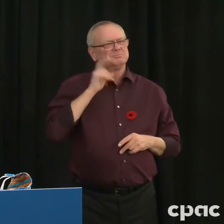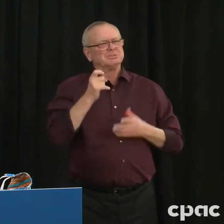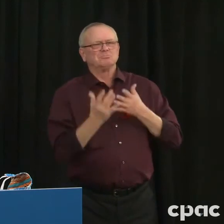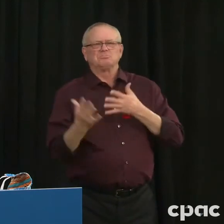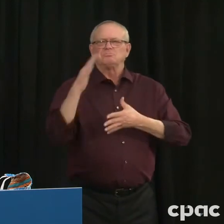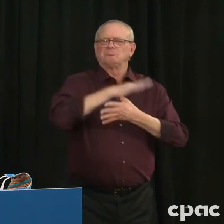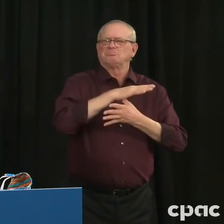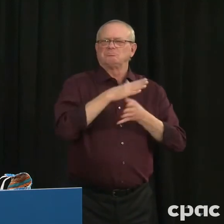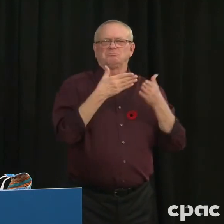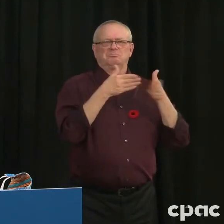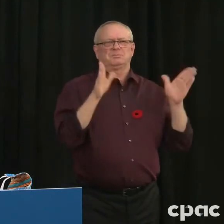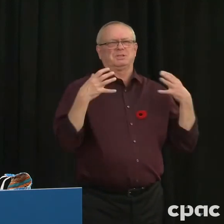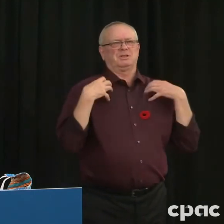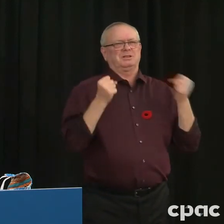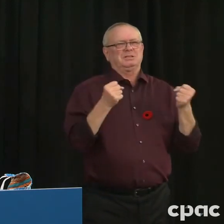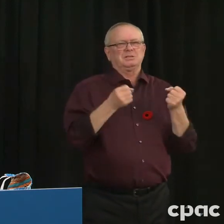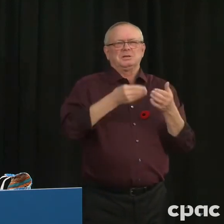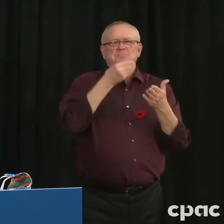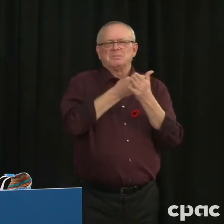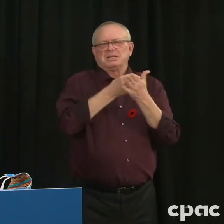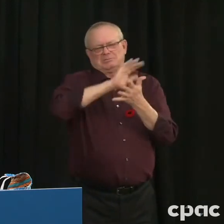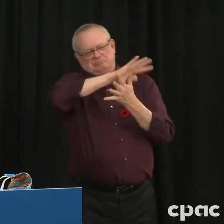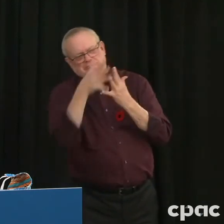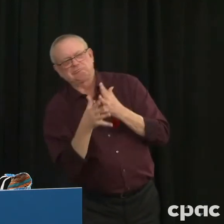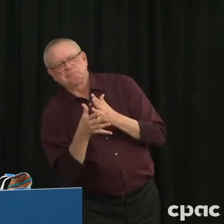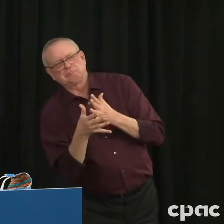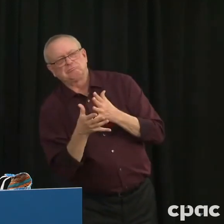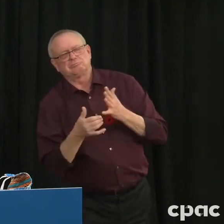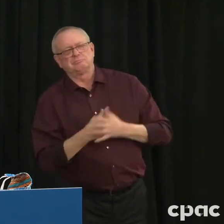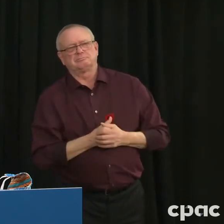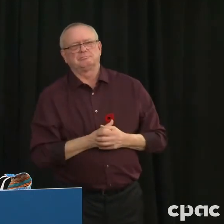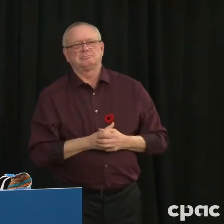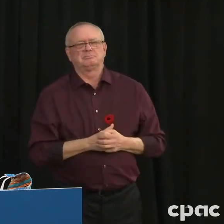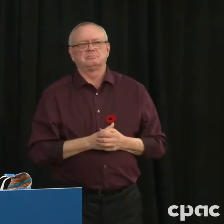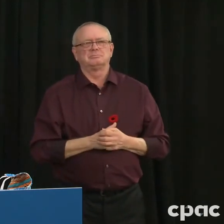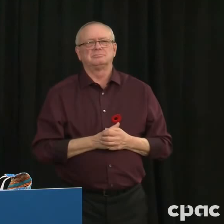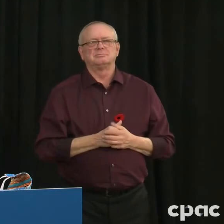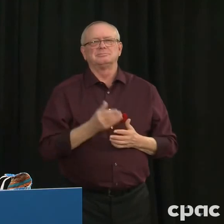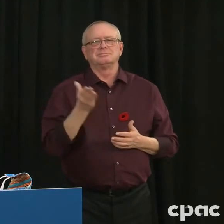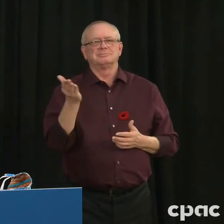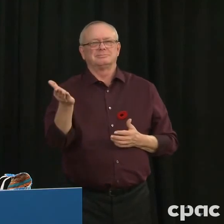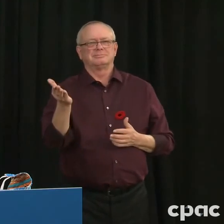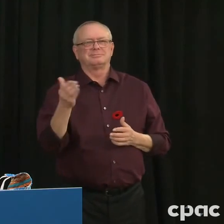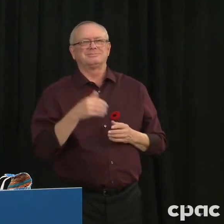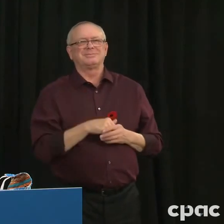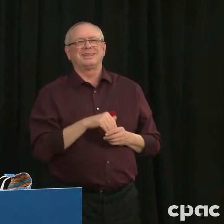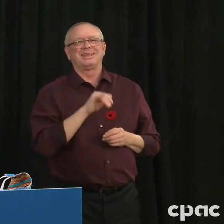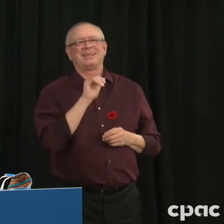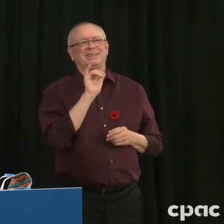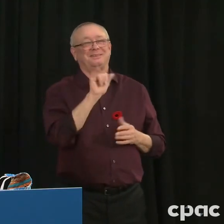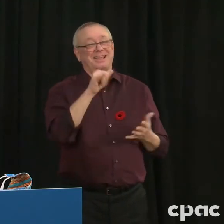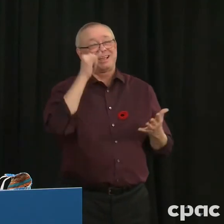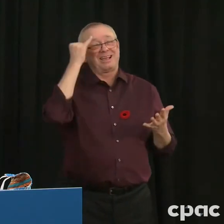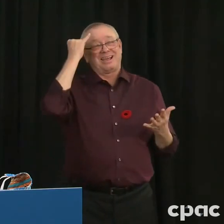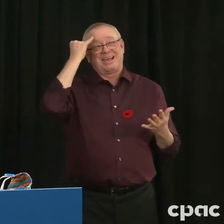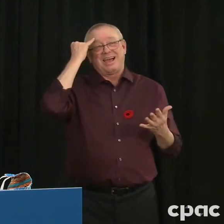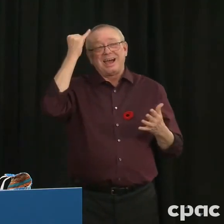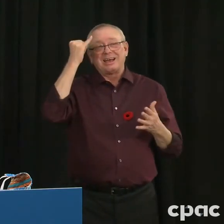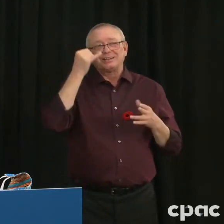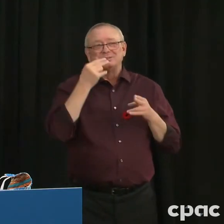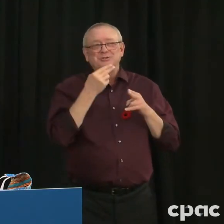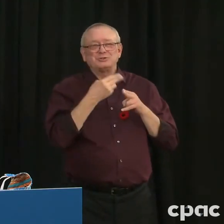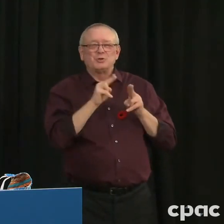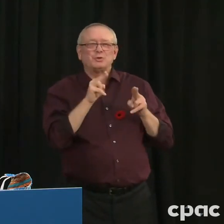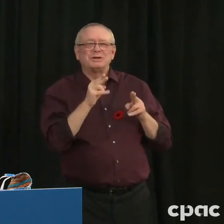First of all, I think the circuit breaker idea is an interesting one. It's what British Columbia announced this weekend, and so you'll note